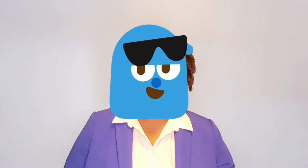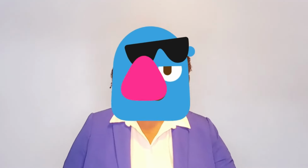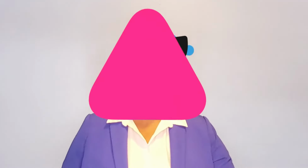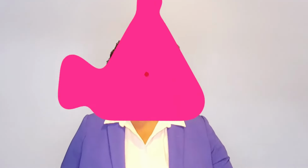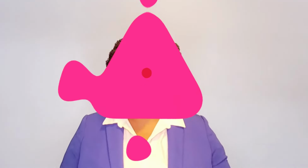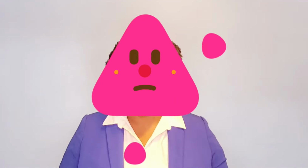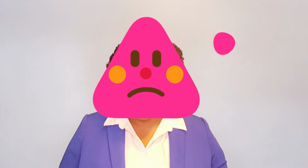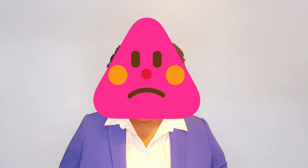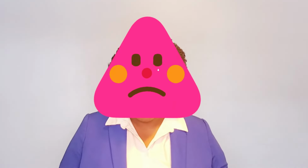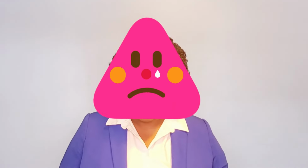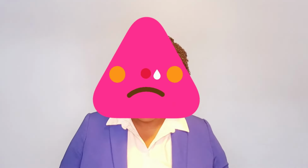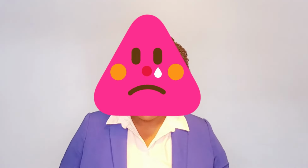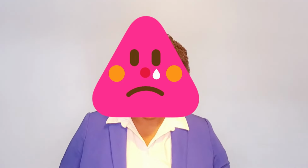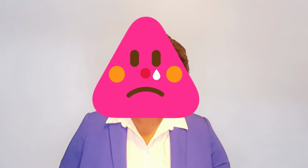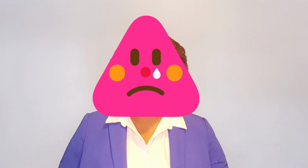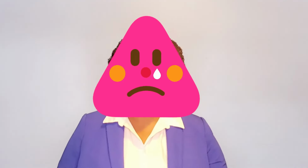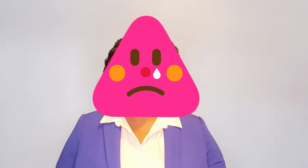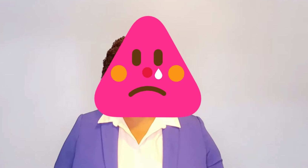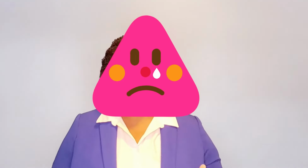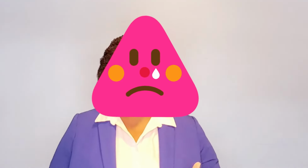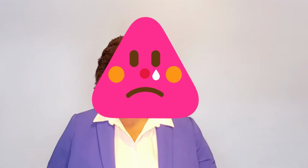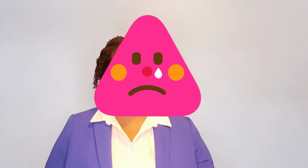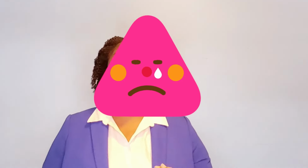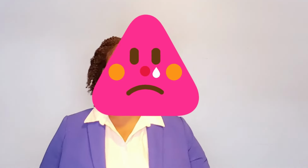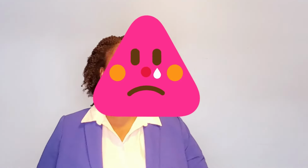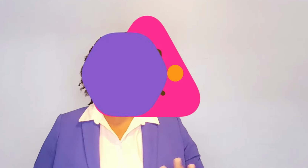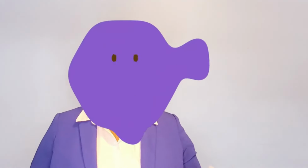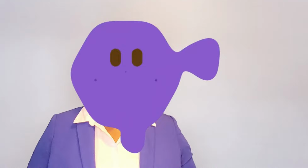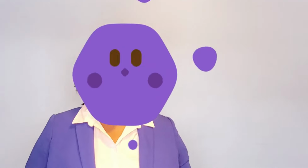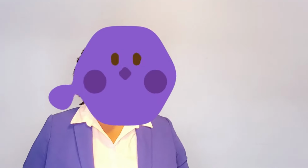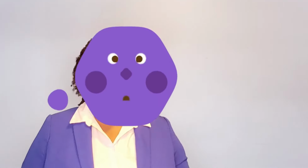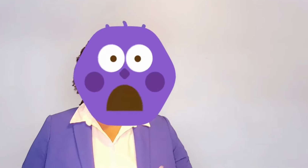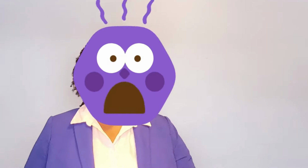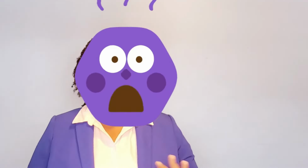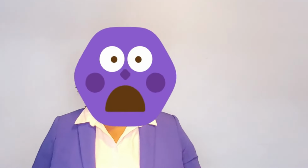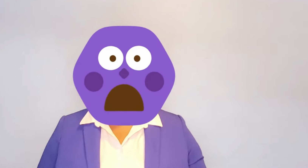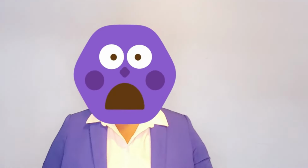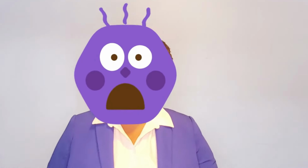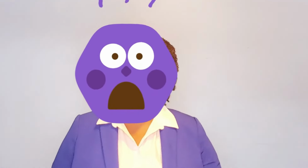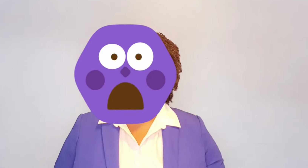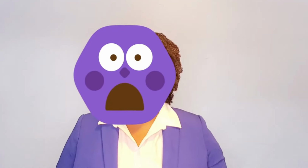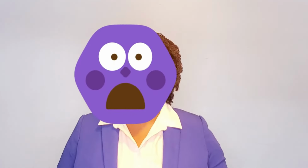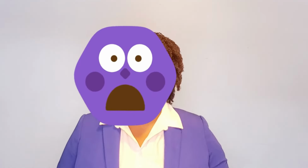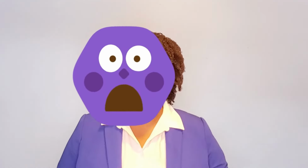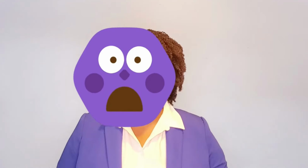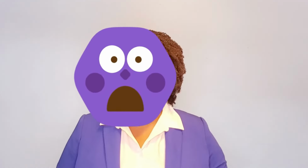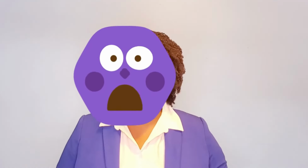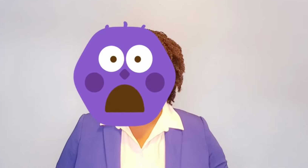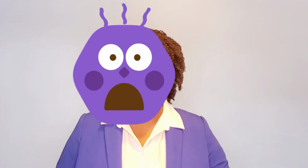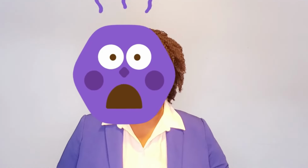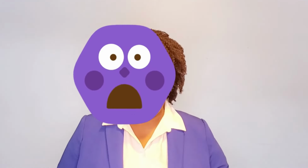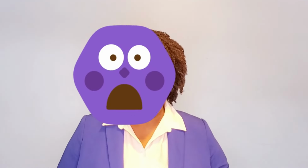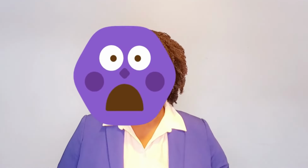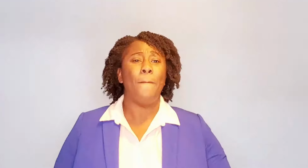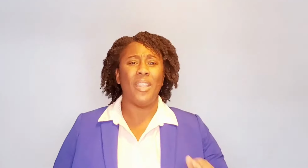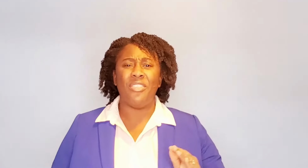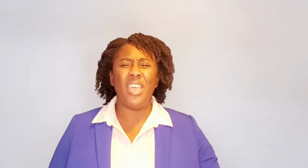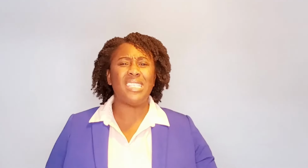been sour. I probably would have focused more on the problems and not try to figure out why God had me there. But this